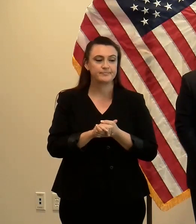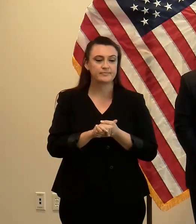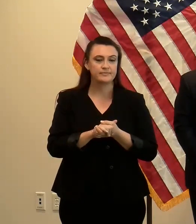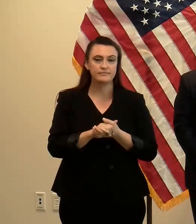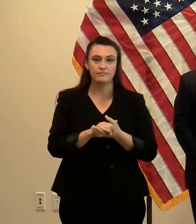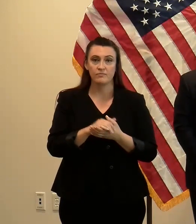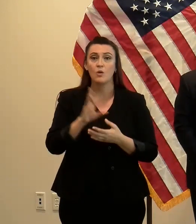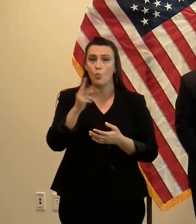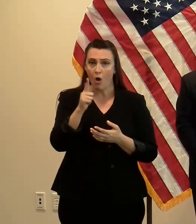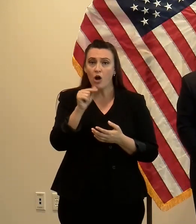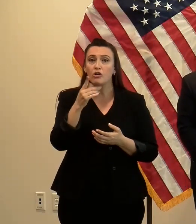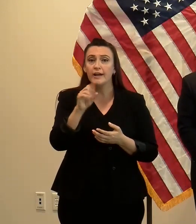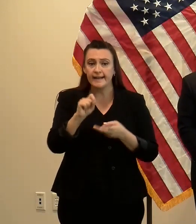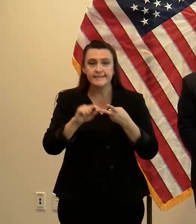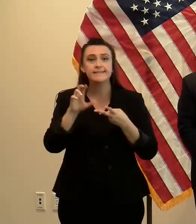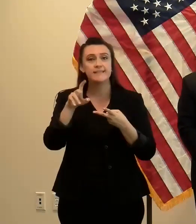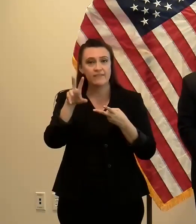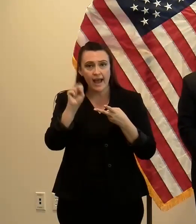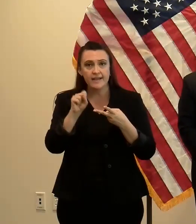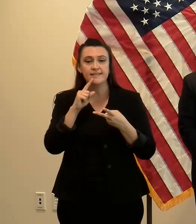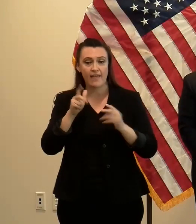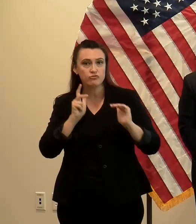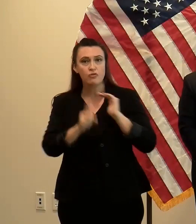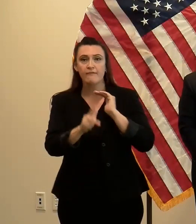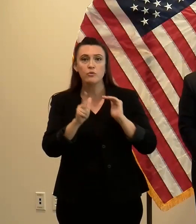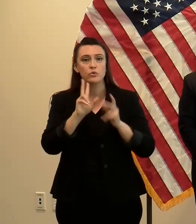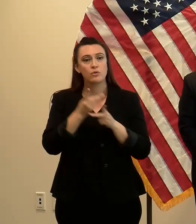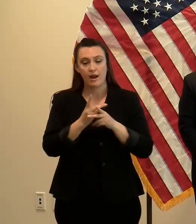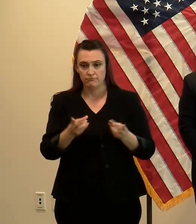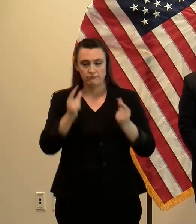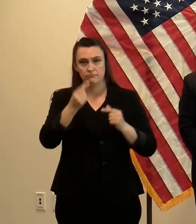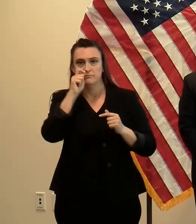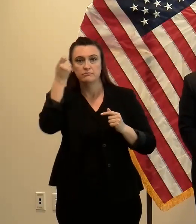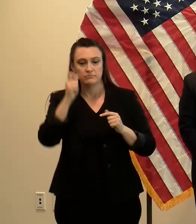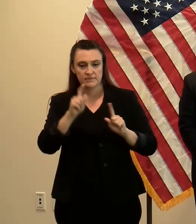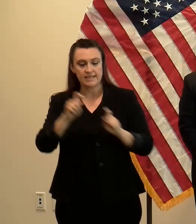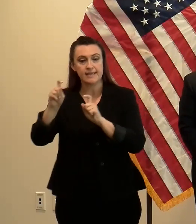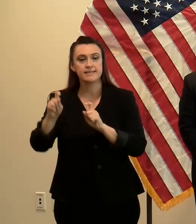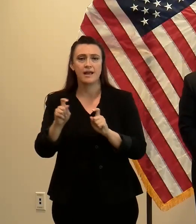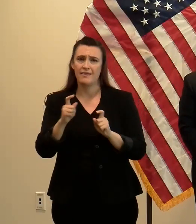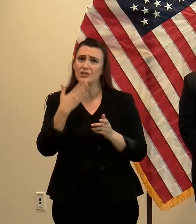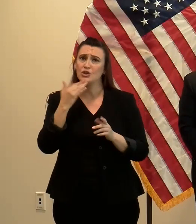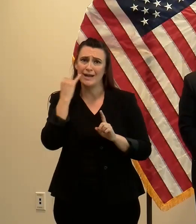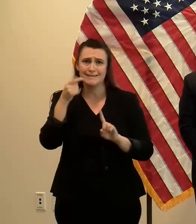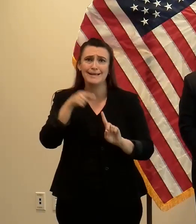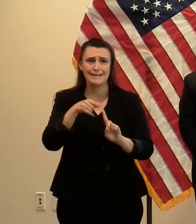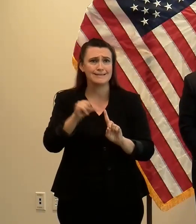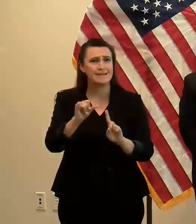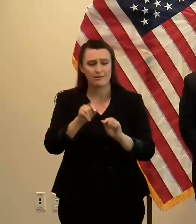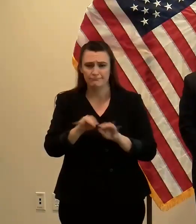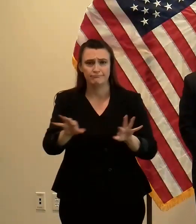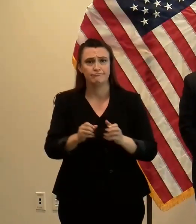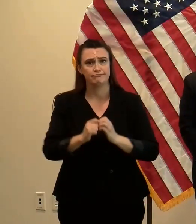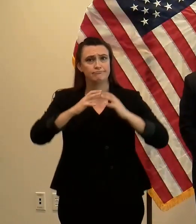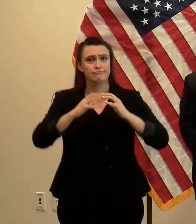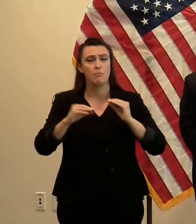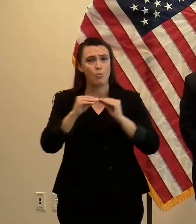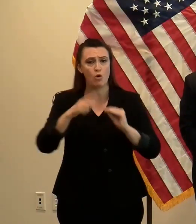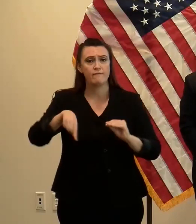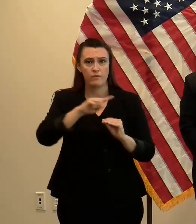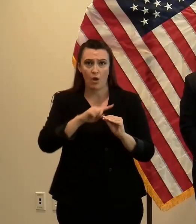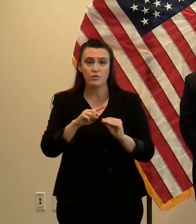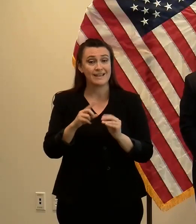testing at Walgreens and CVS. I think it's a great idea. Again, that tells you if you're infected at that time. This antibody test,